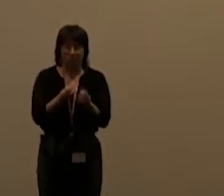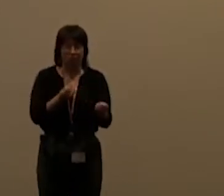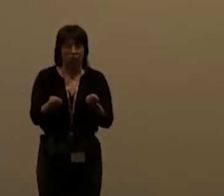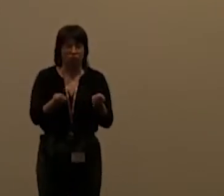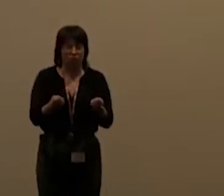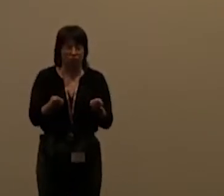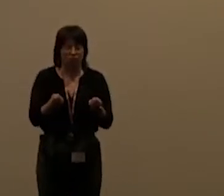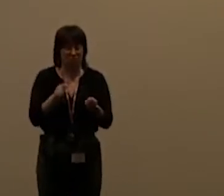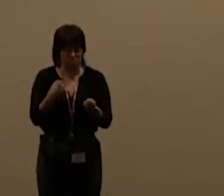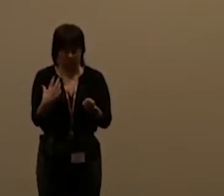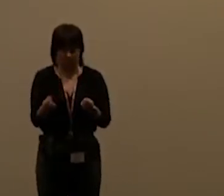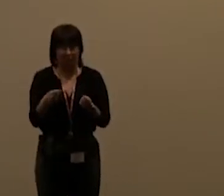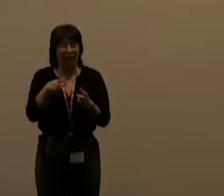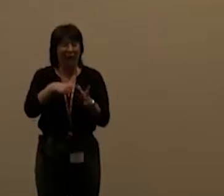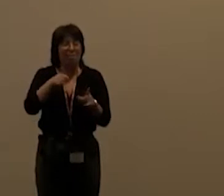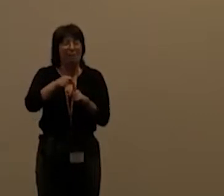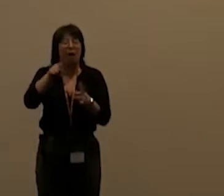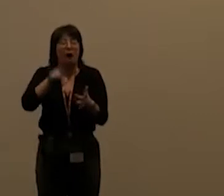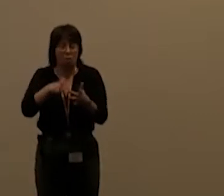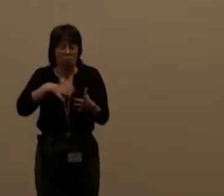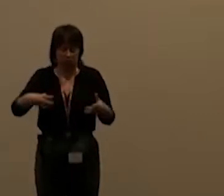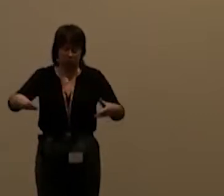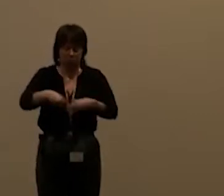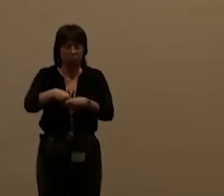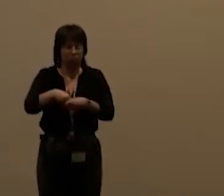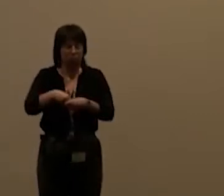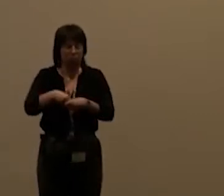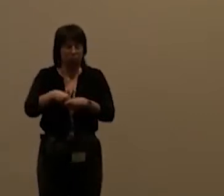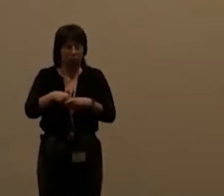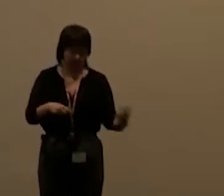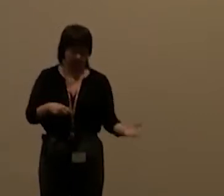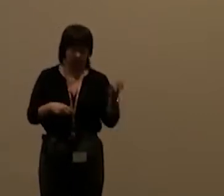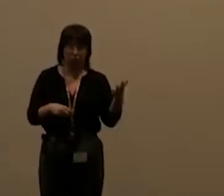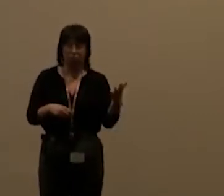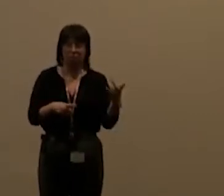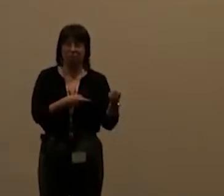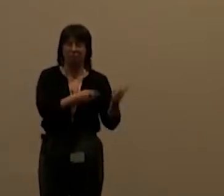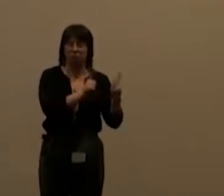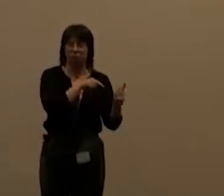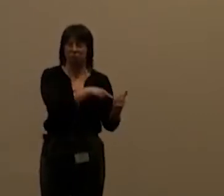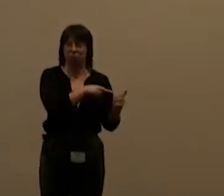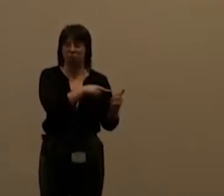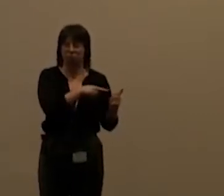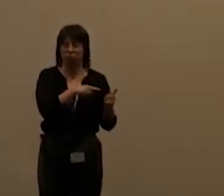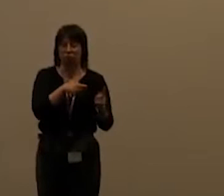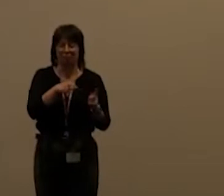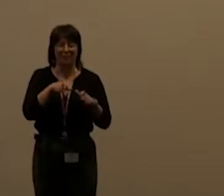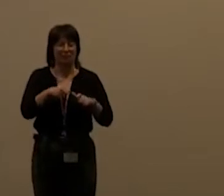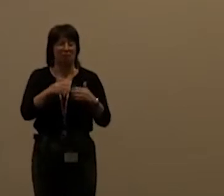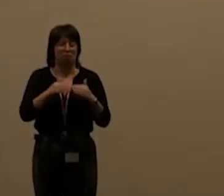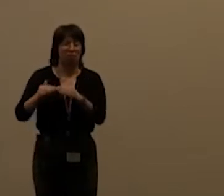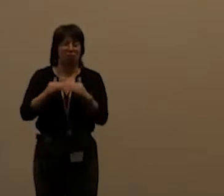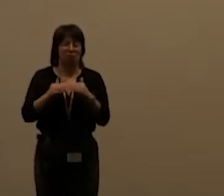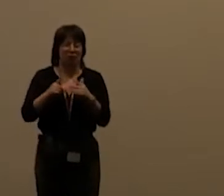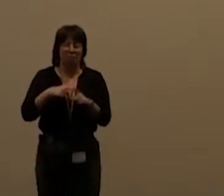So if you have an API that you want to integrate with and you host it in Azure API management, if you were to build that in a, say, standalone